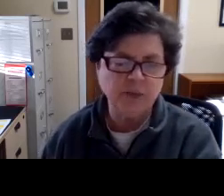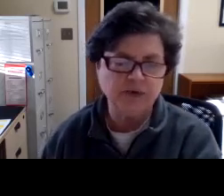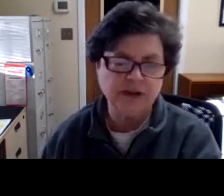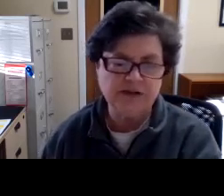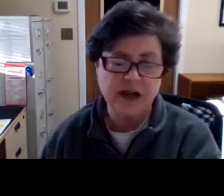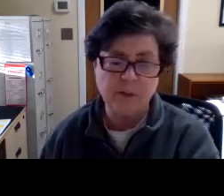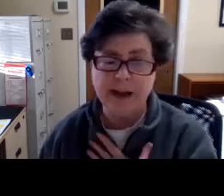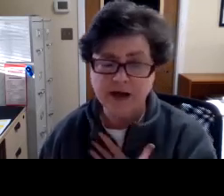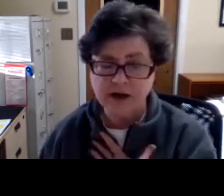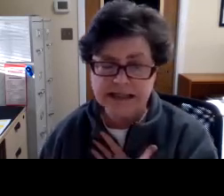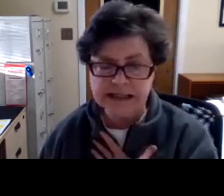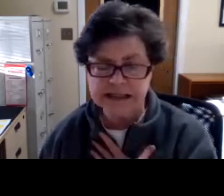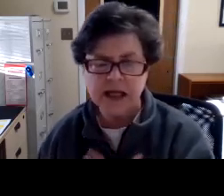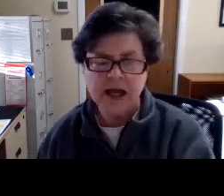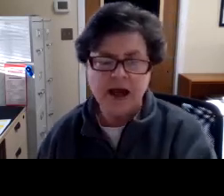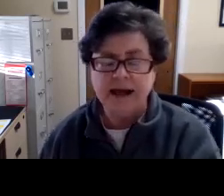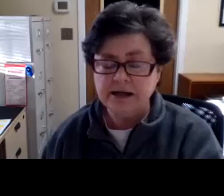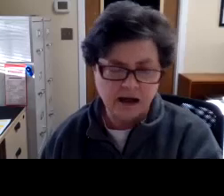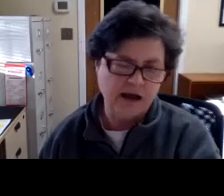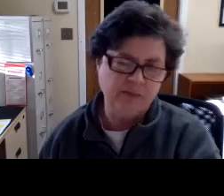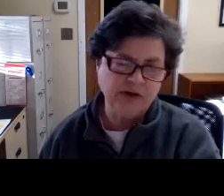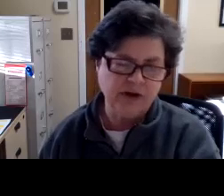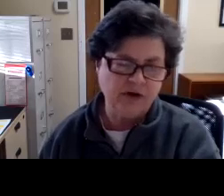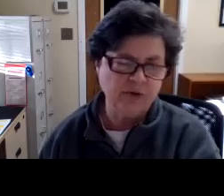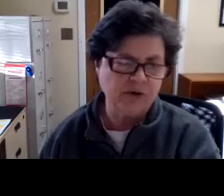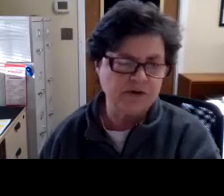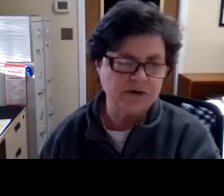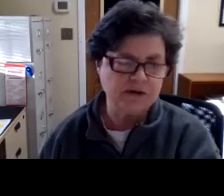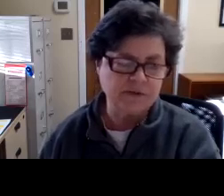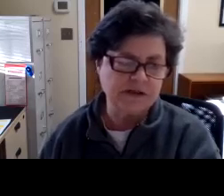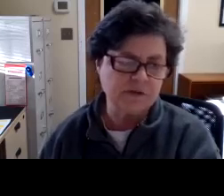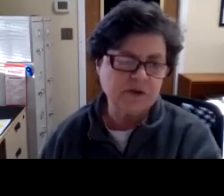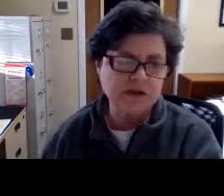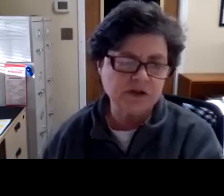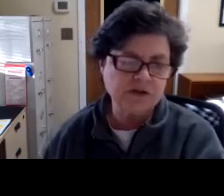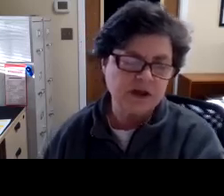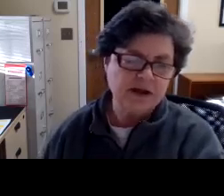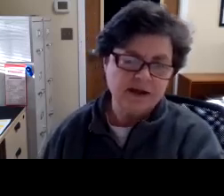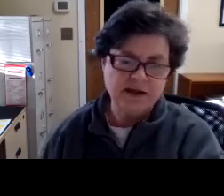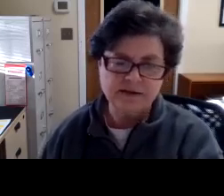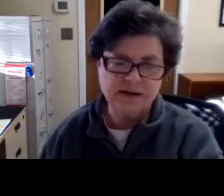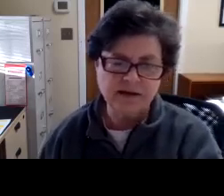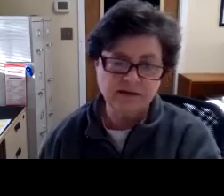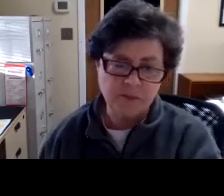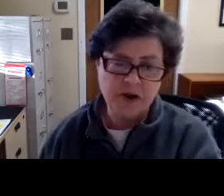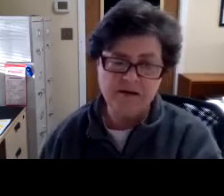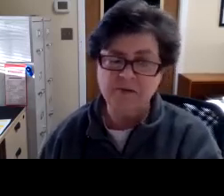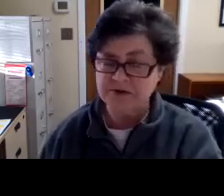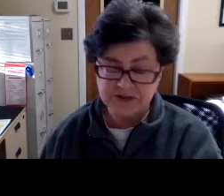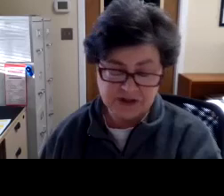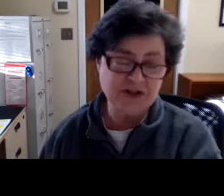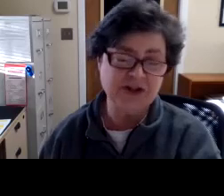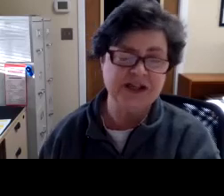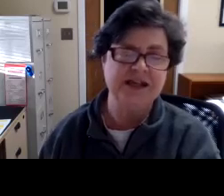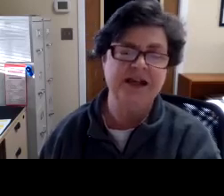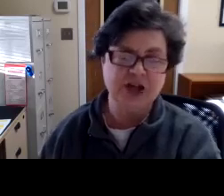system helps leaves out my crises. I did not have mental health or substance abuse issues. Instead, someone